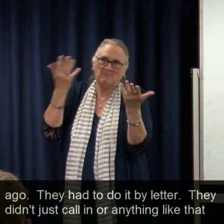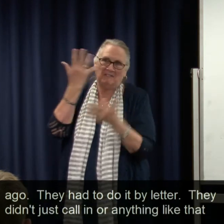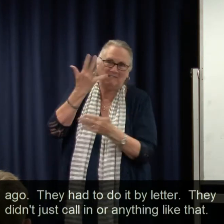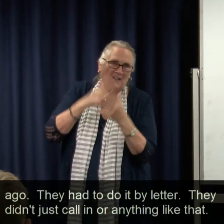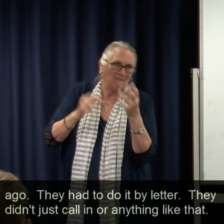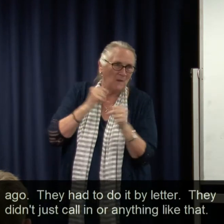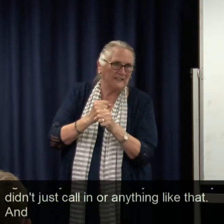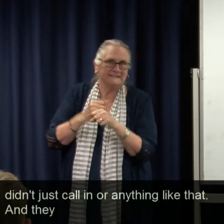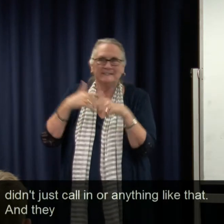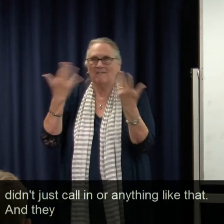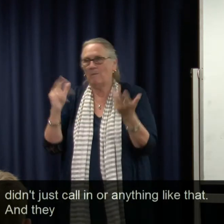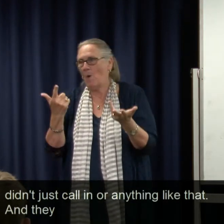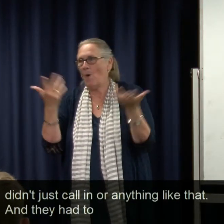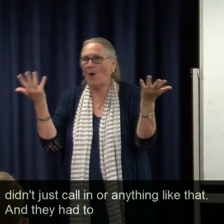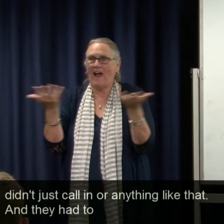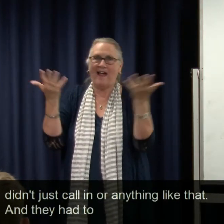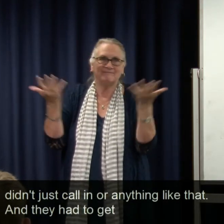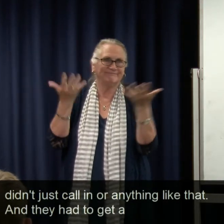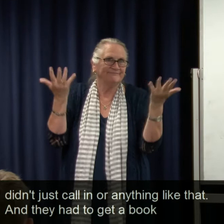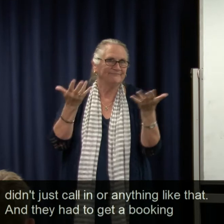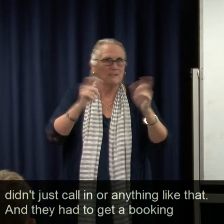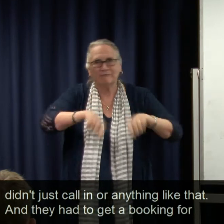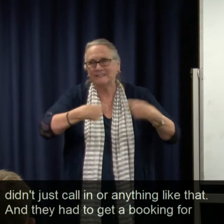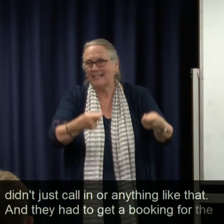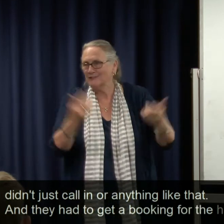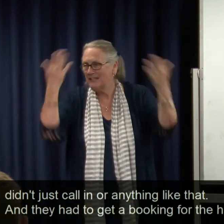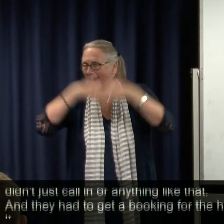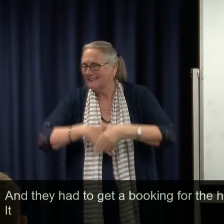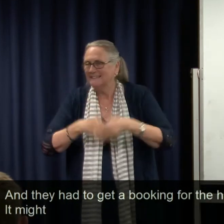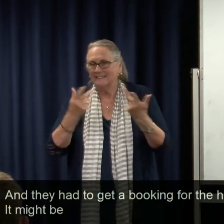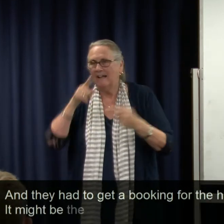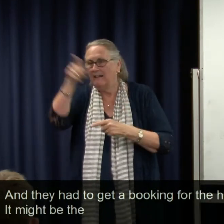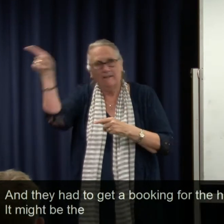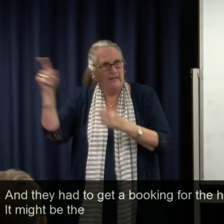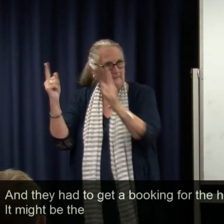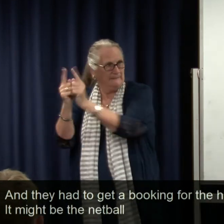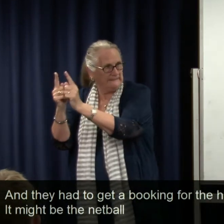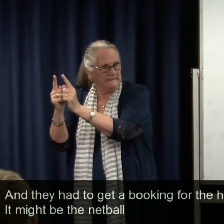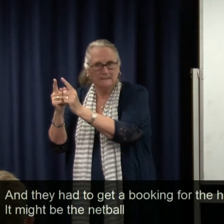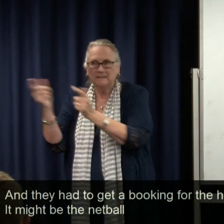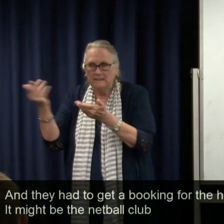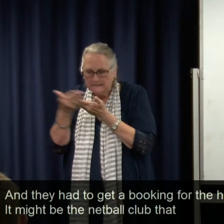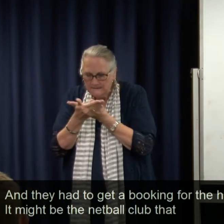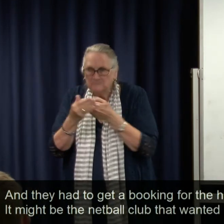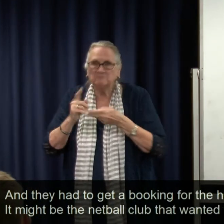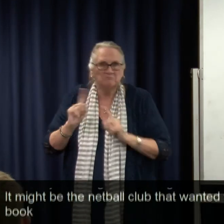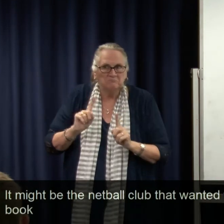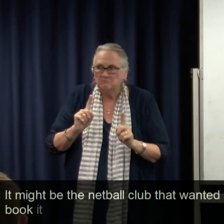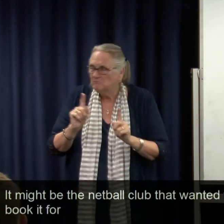it be the netball club wanted to book it for the 15th of August for a presentation evening. And then they would meet together